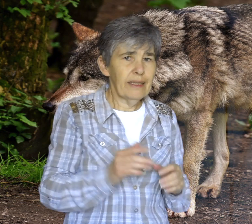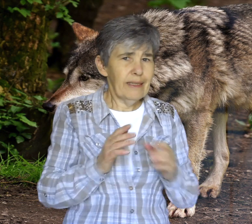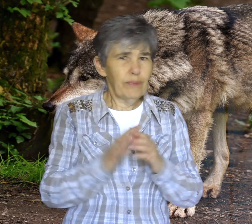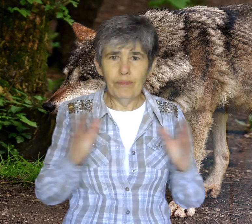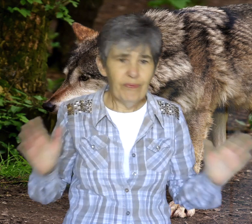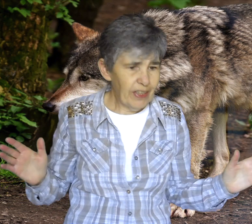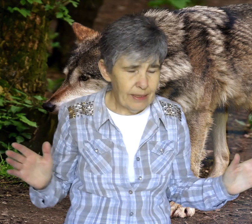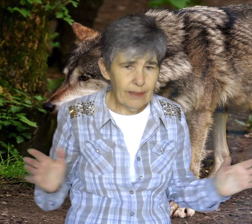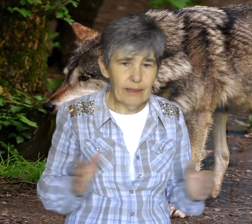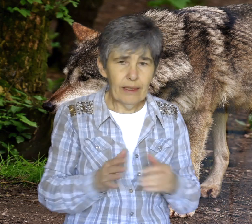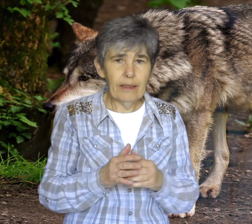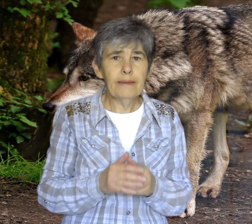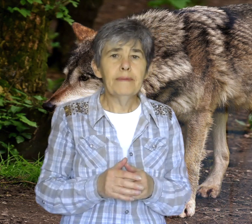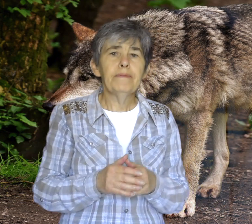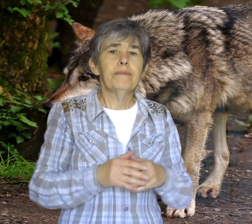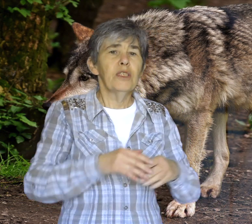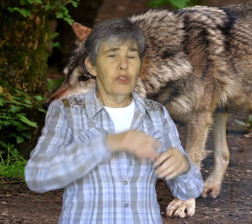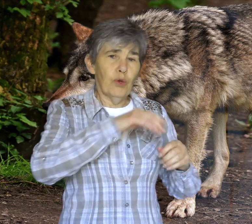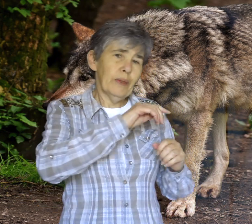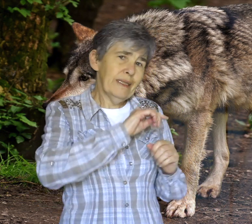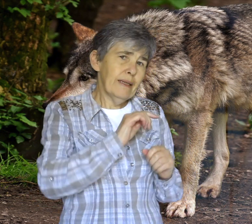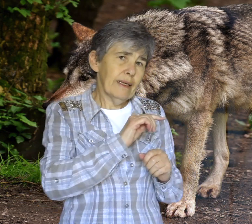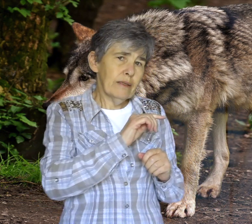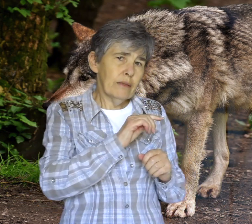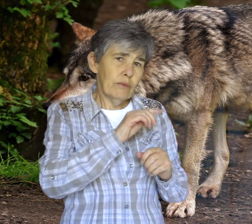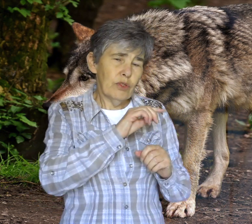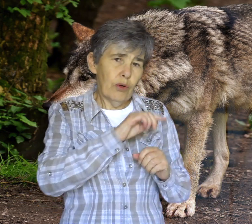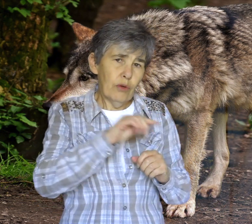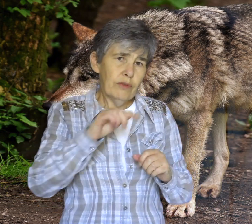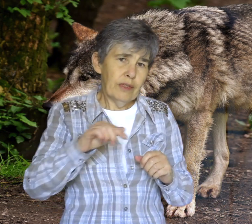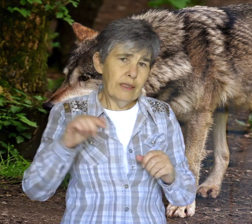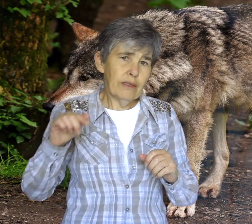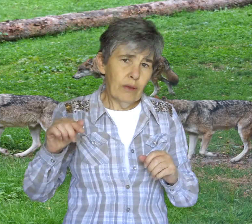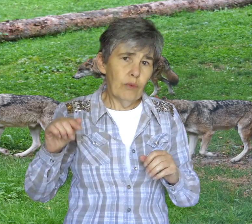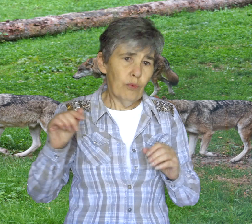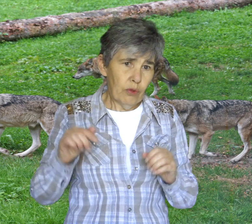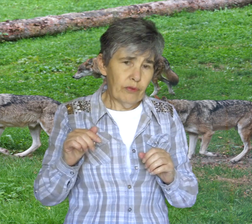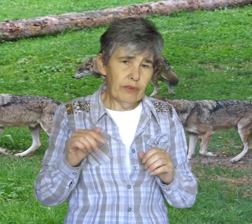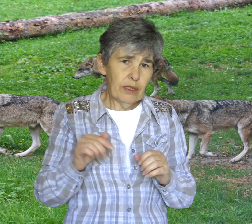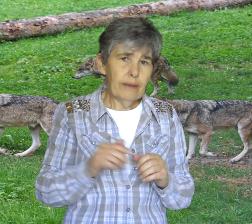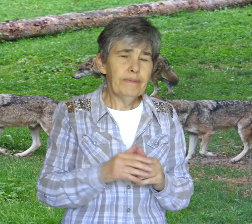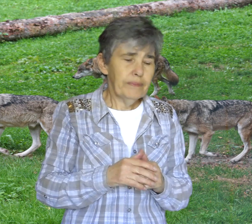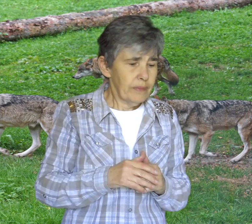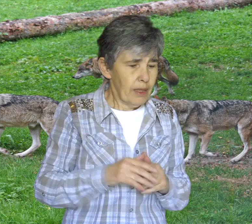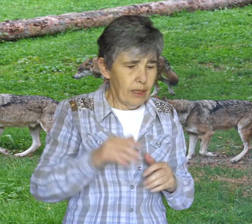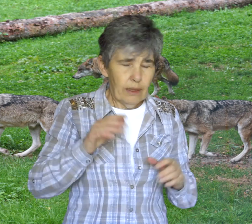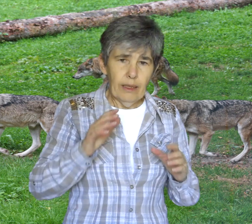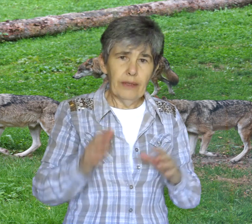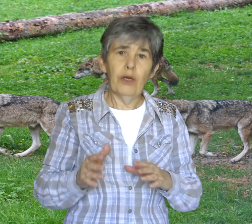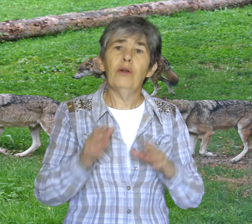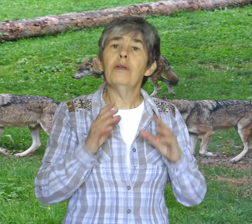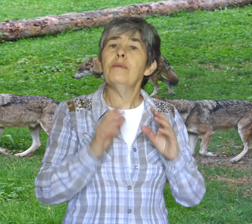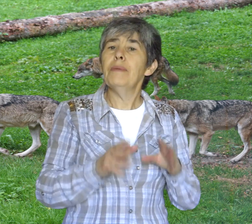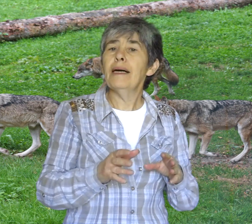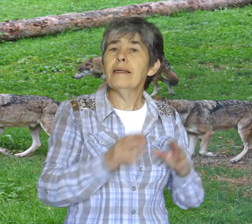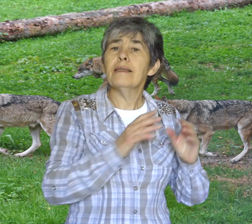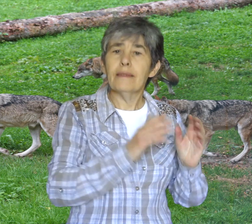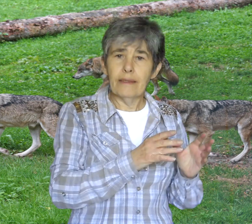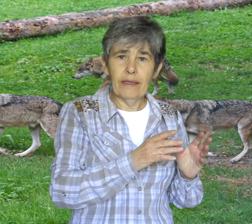said, fantastic. So we did that with all of these wolves and they all got back safely